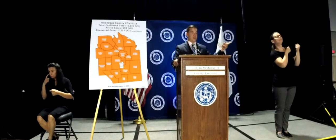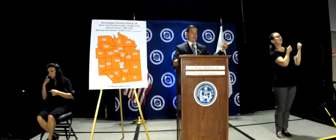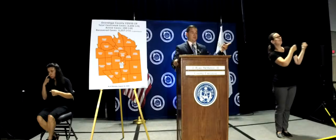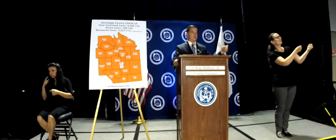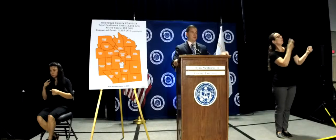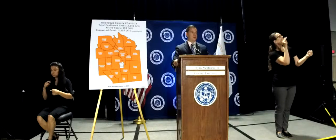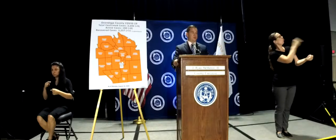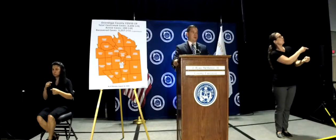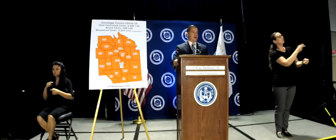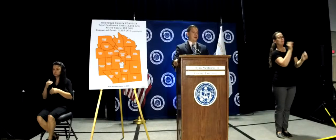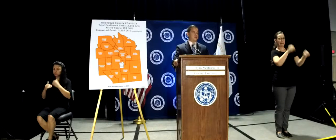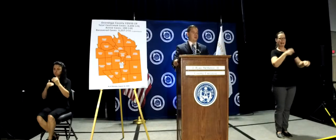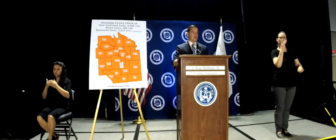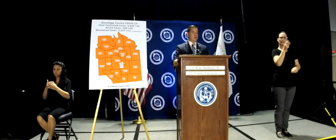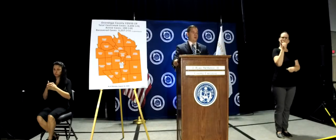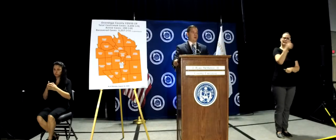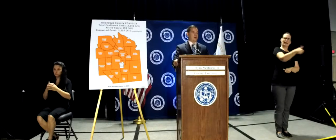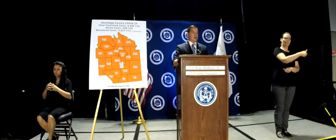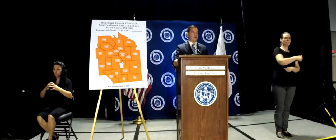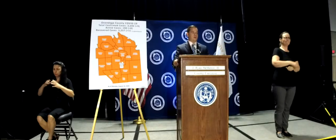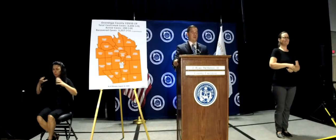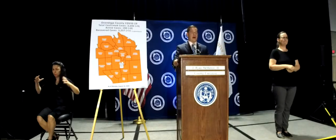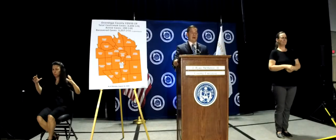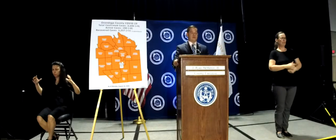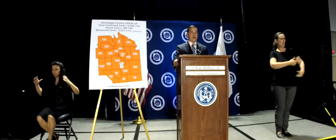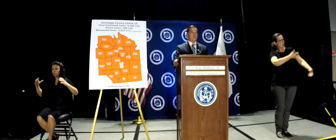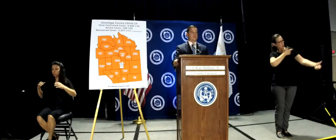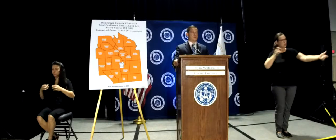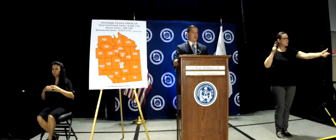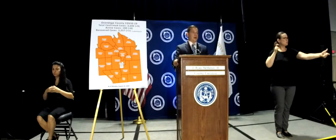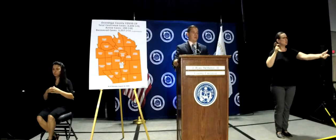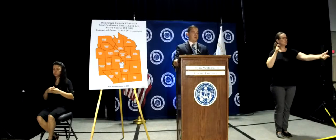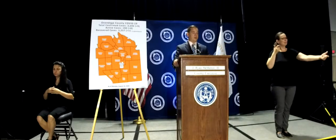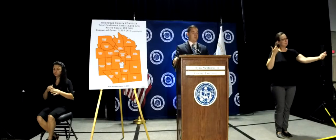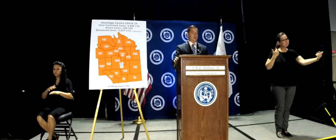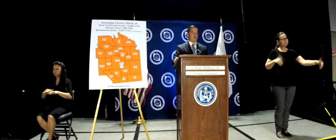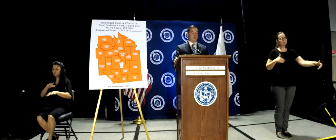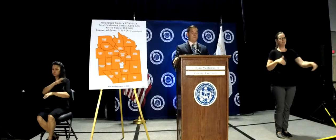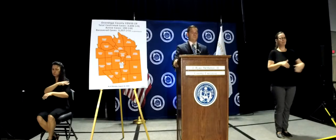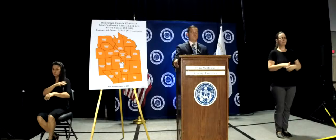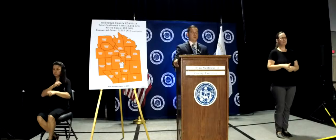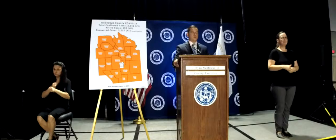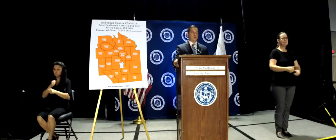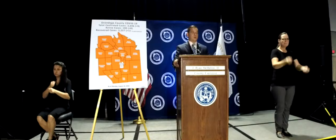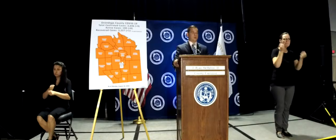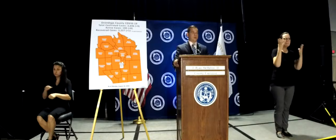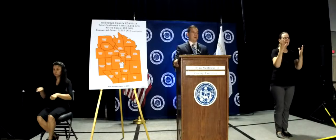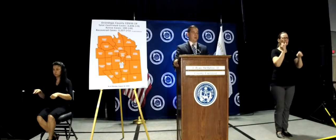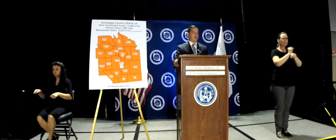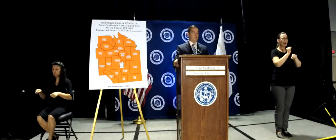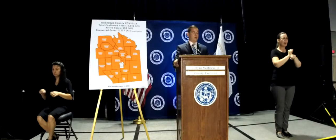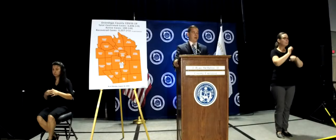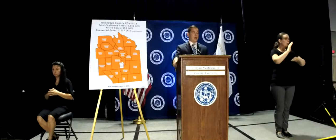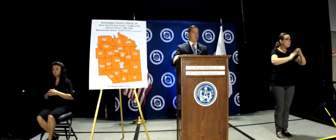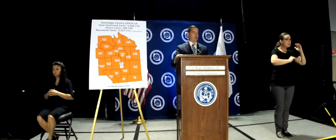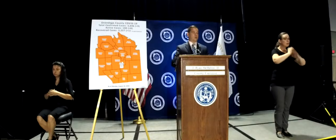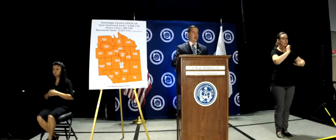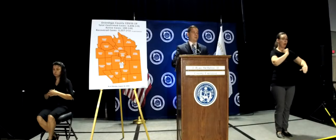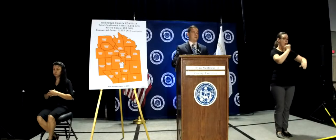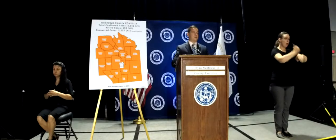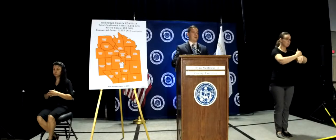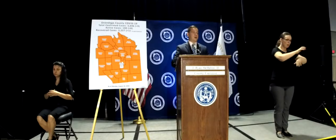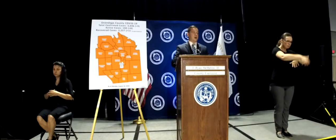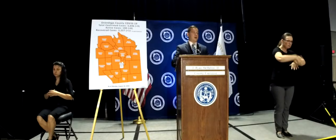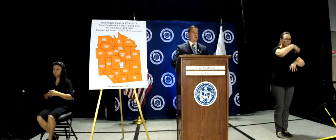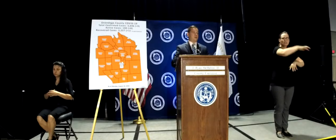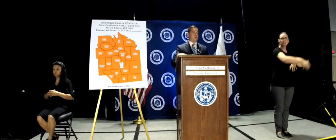of the way done, too. So a lot of jobs going on right there, building it. And certainly we're going to have